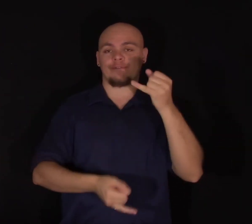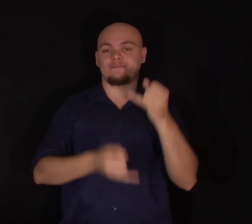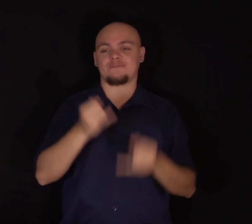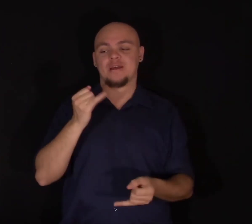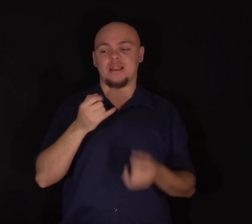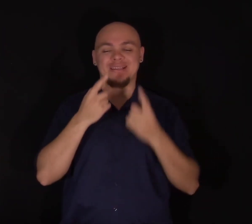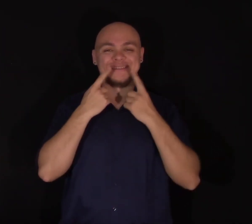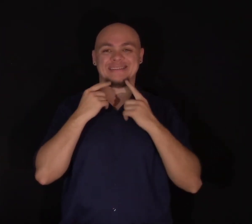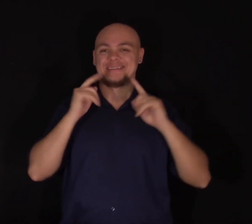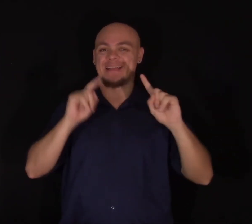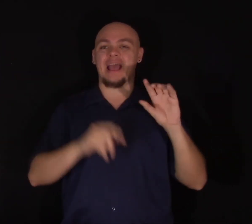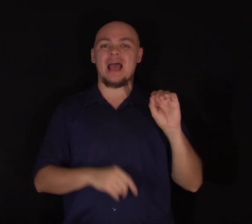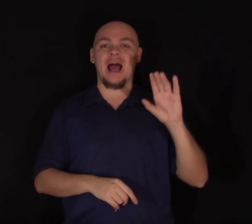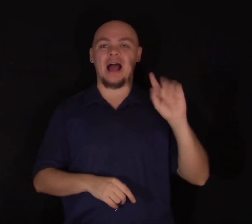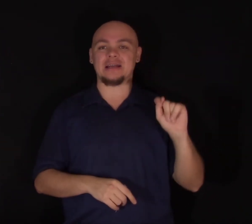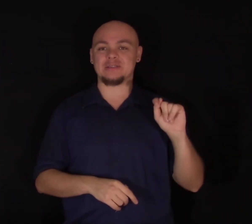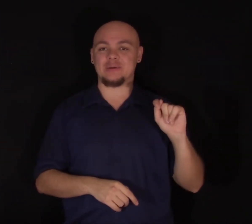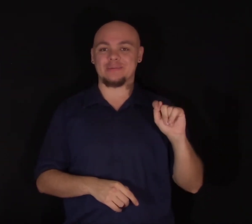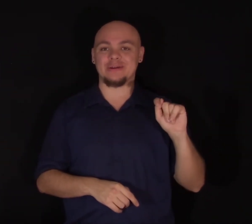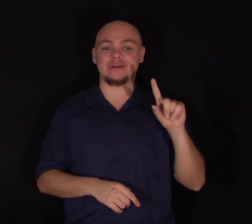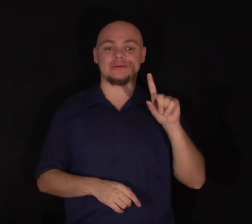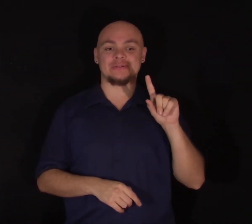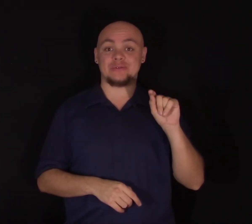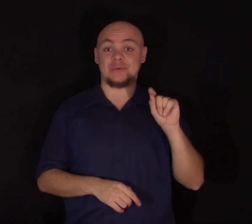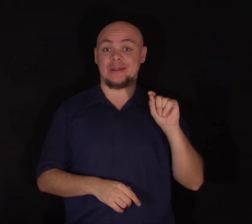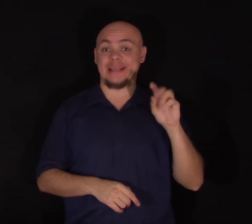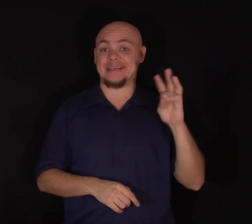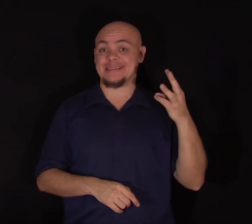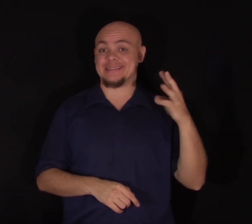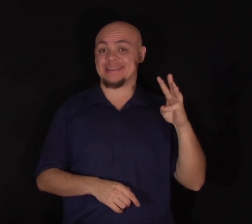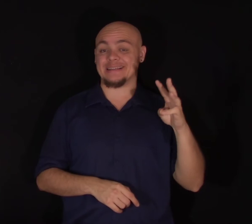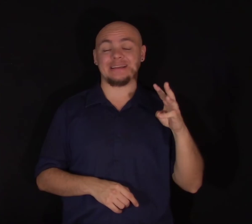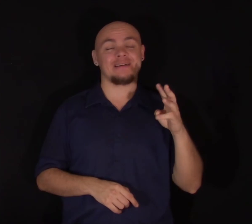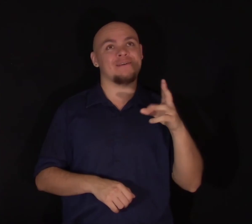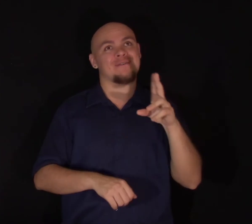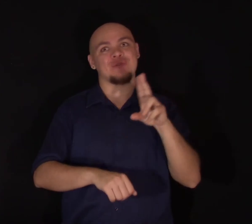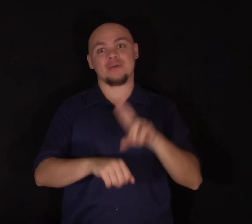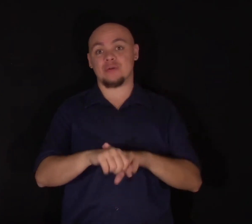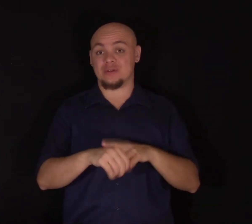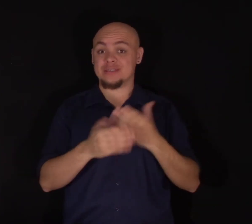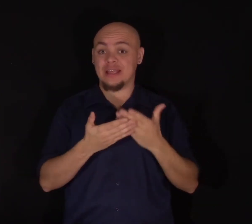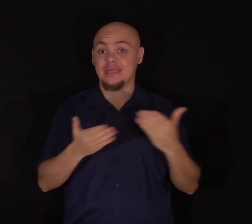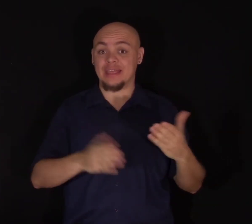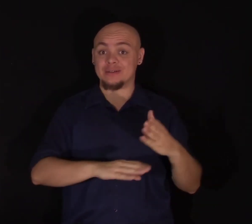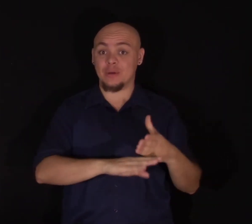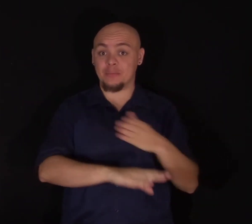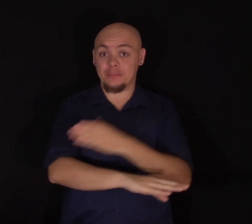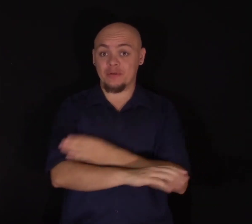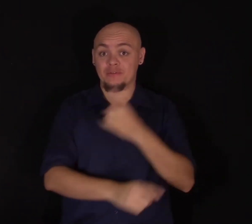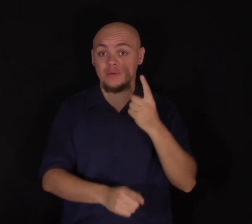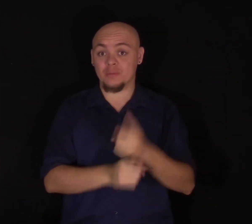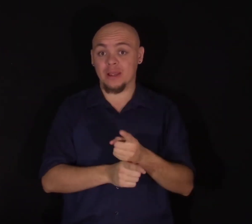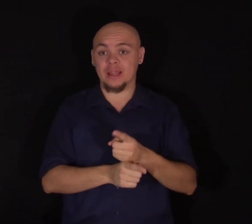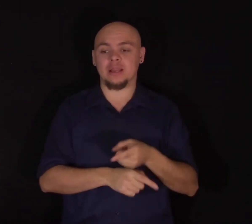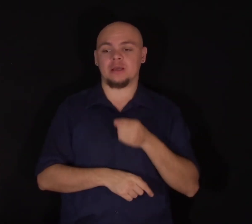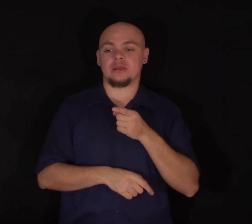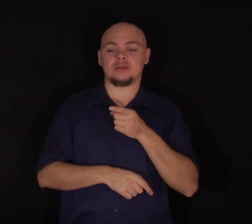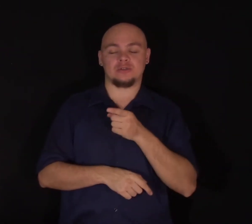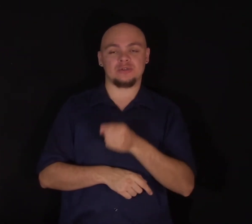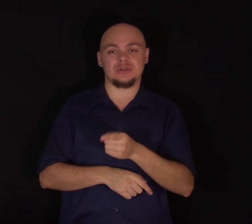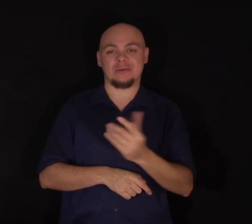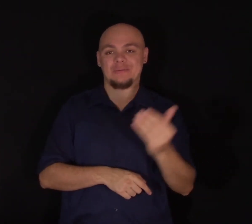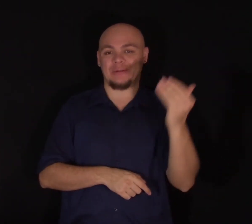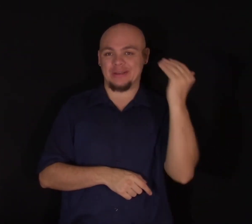in October of 2016, of course things were going to get better. She would know